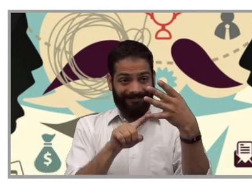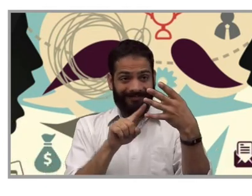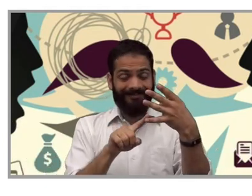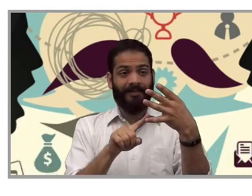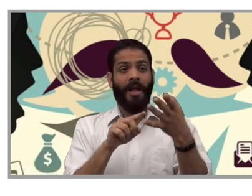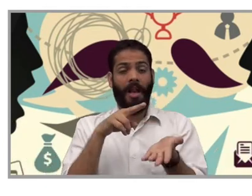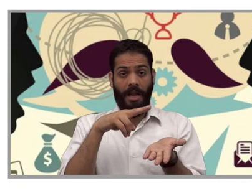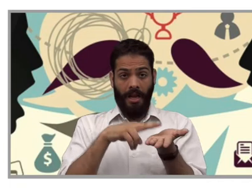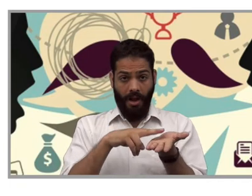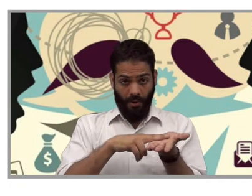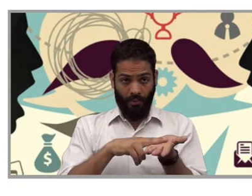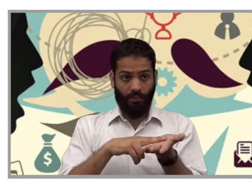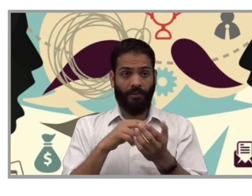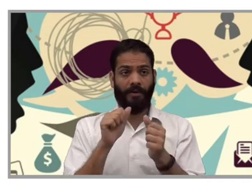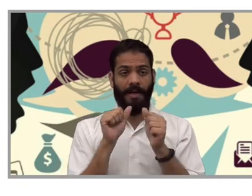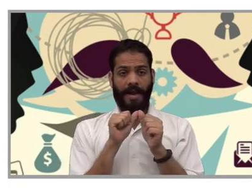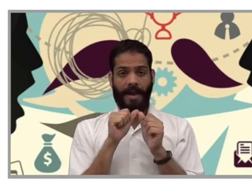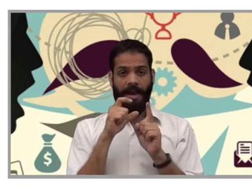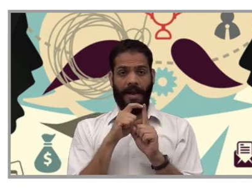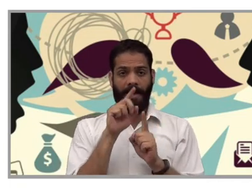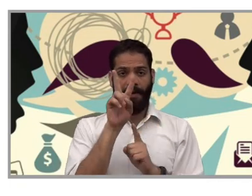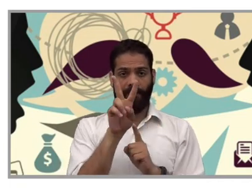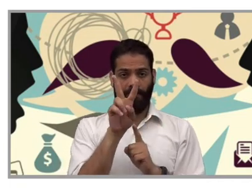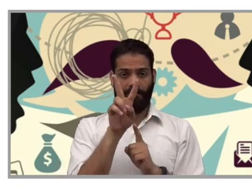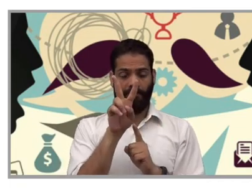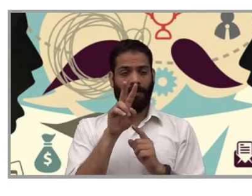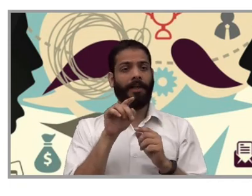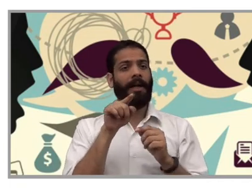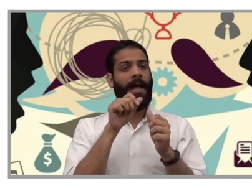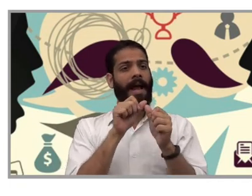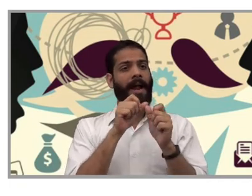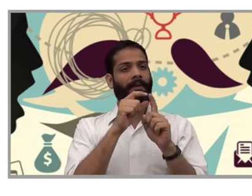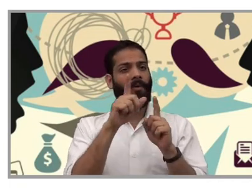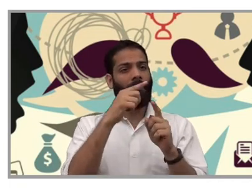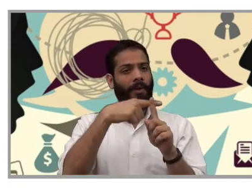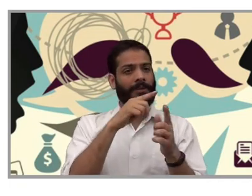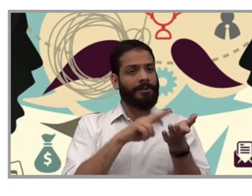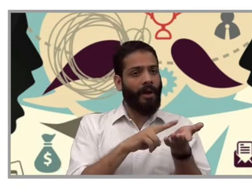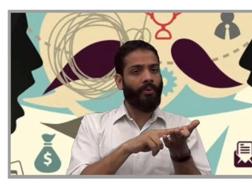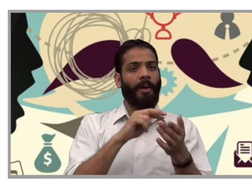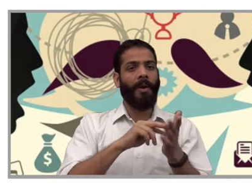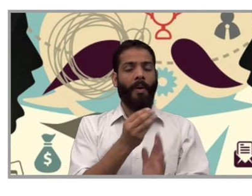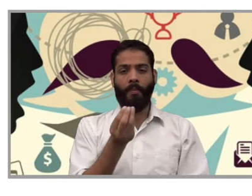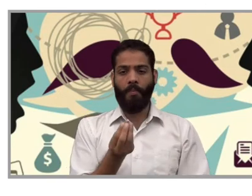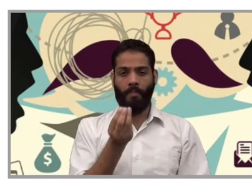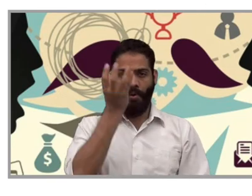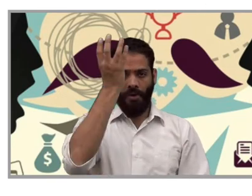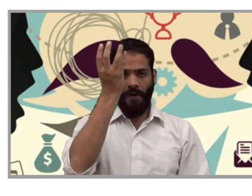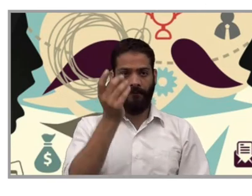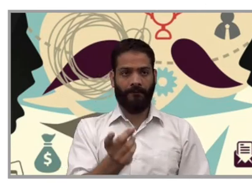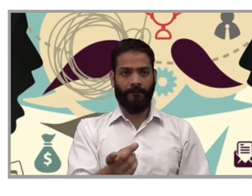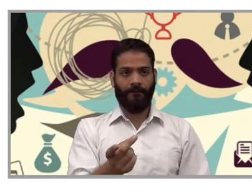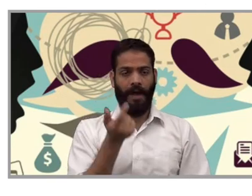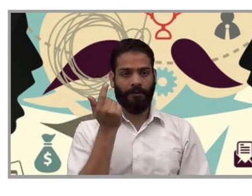Fourth is noun plus adverb. For example, morning